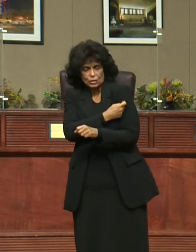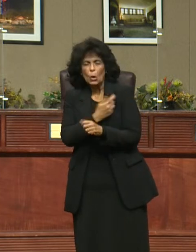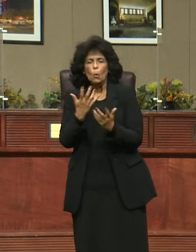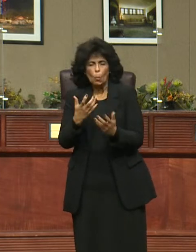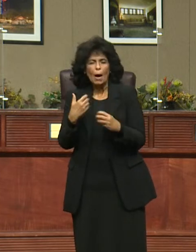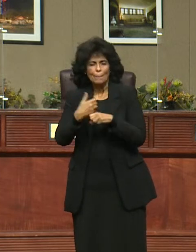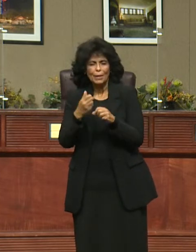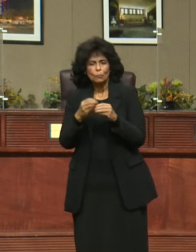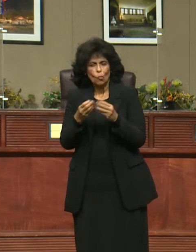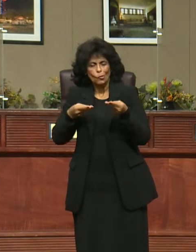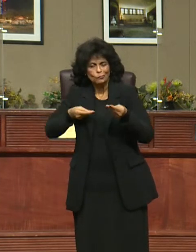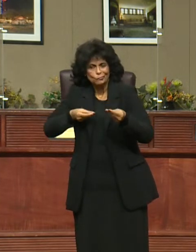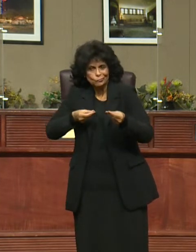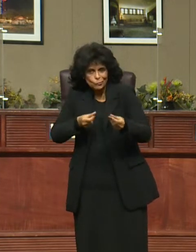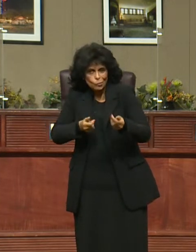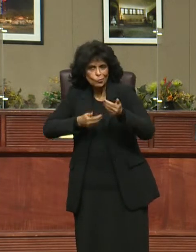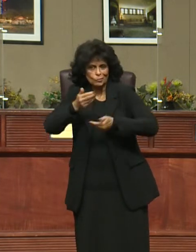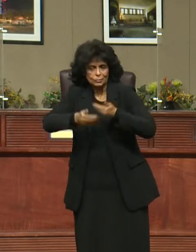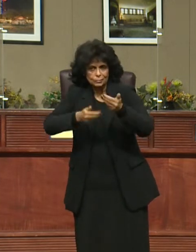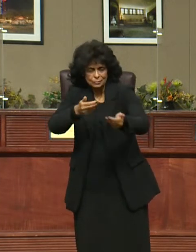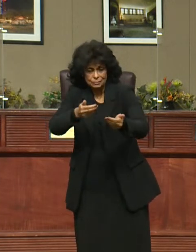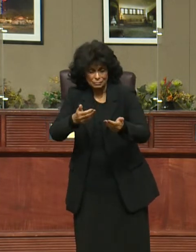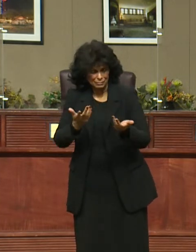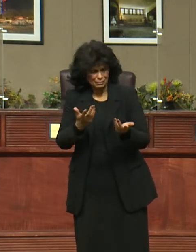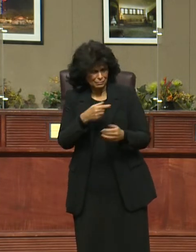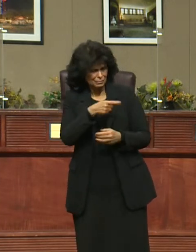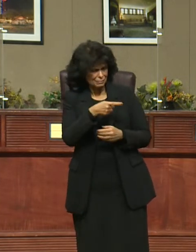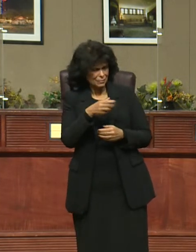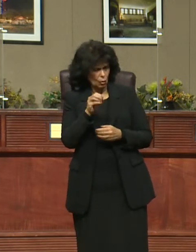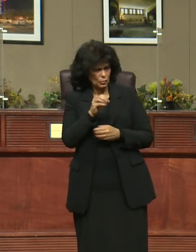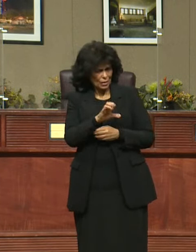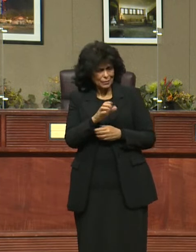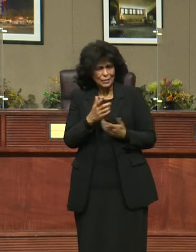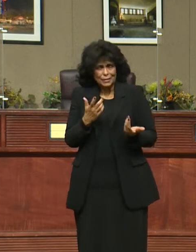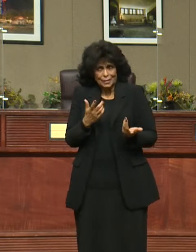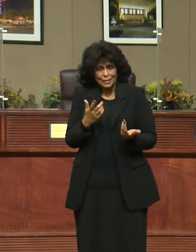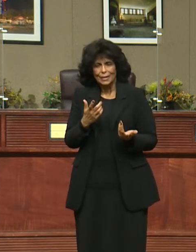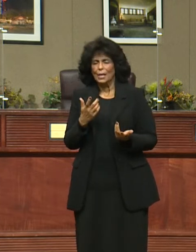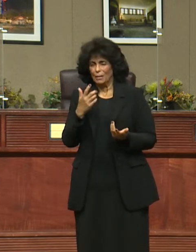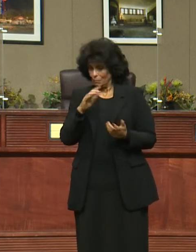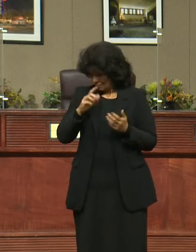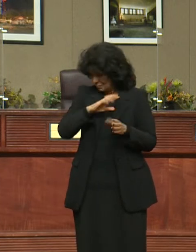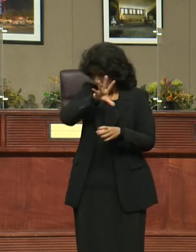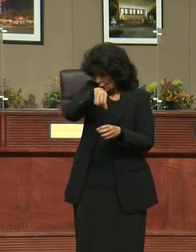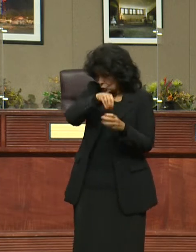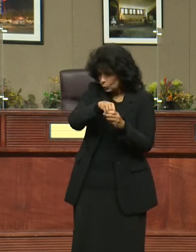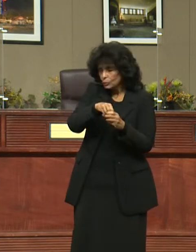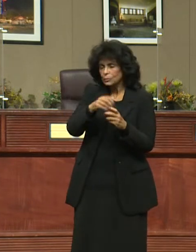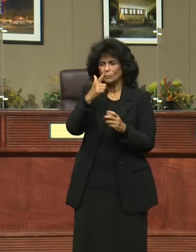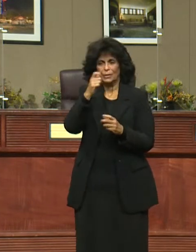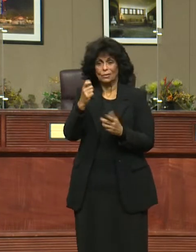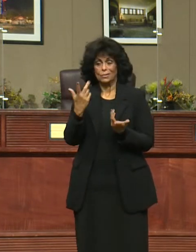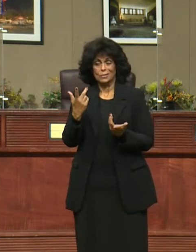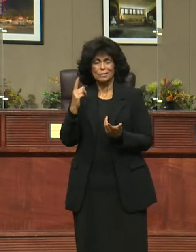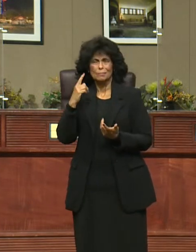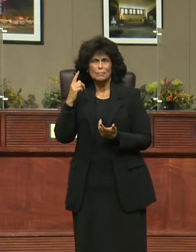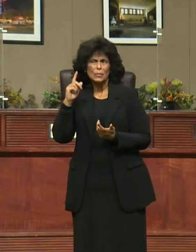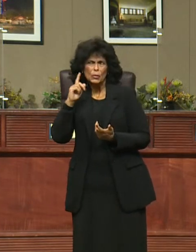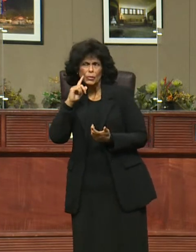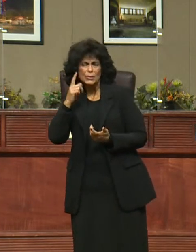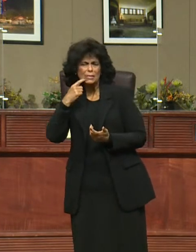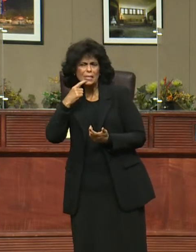Orange County, because from my understanding, it's optional for counties to participate. Is that something Orange County is going to